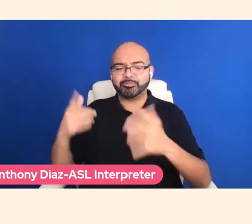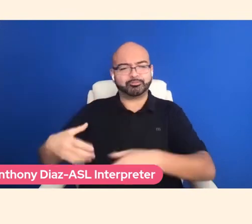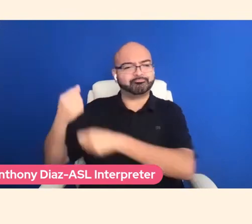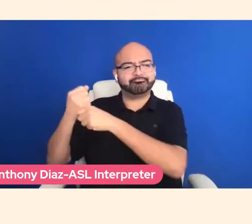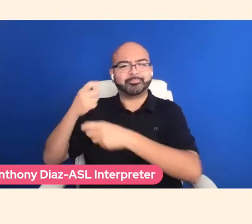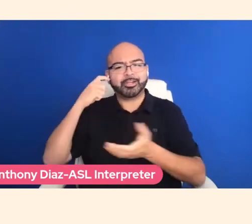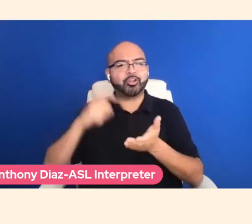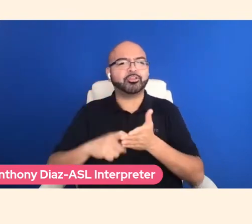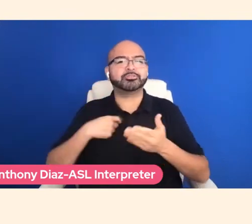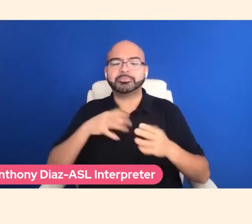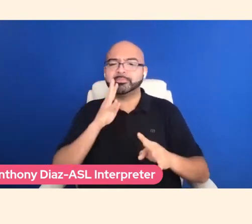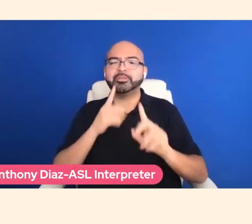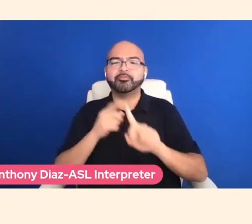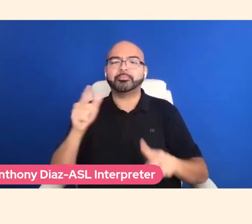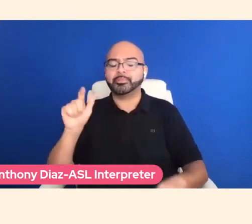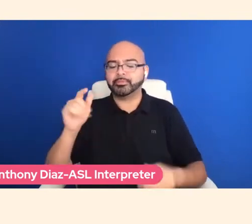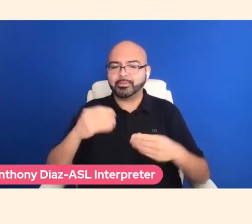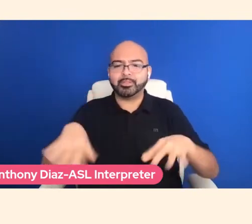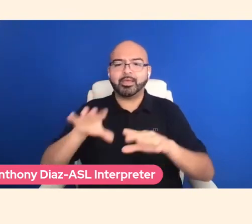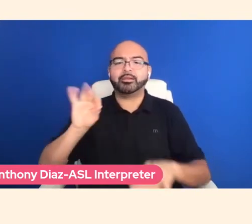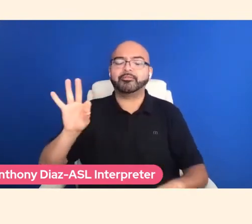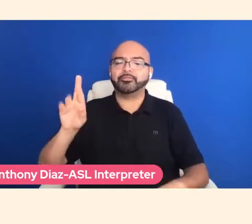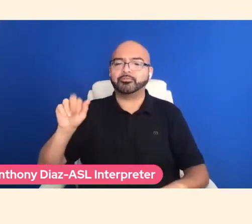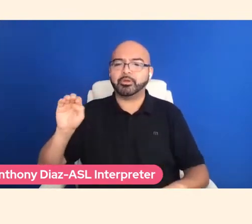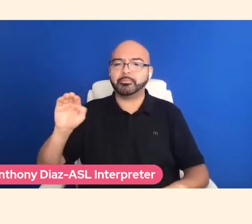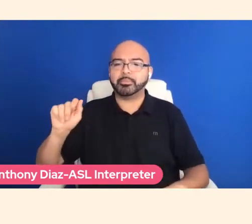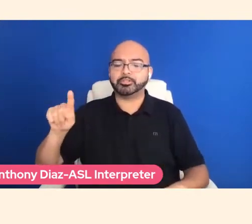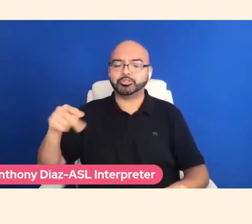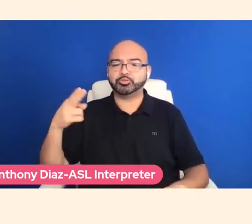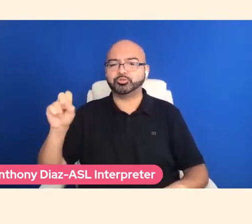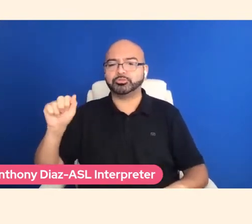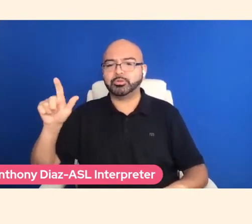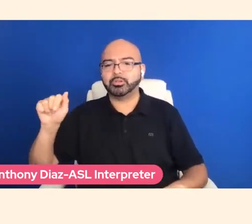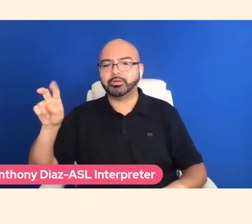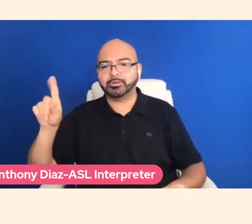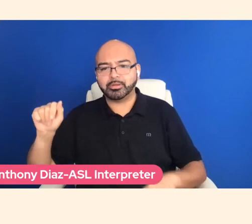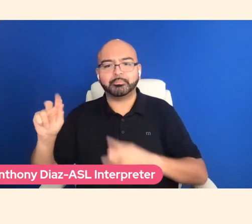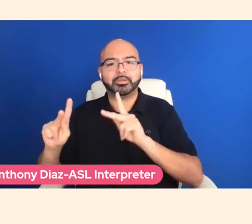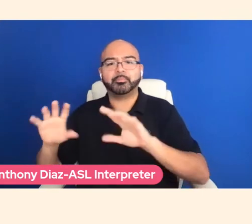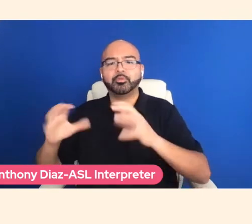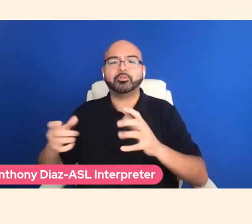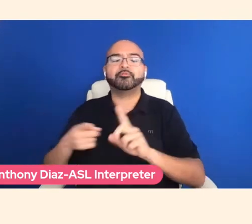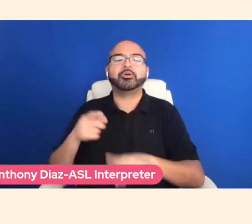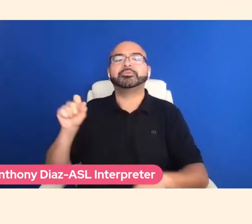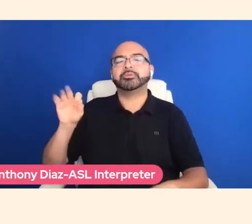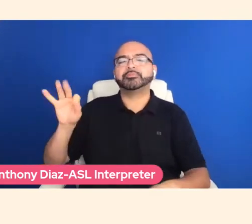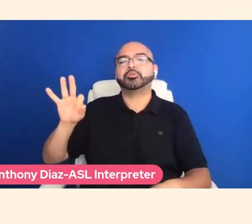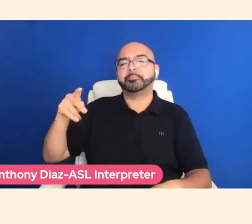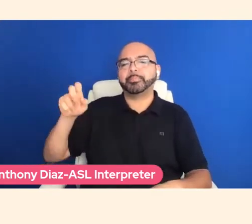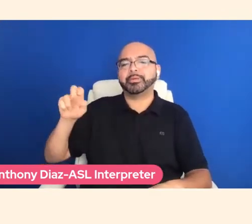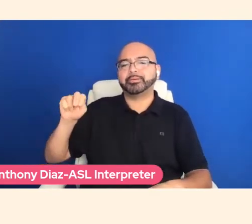speaking to you from the land of the Ramaytush Ohlone people of the San Francisco Peninsula, originally known as